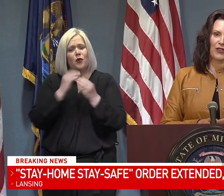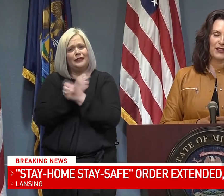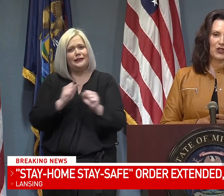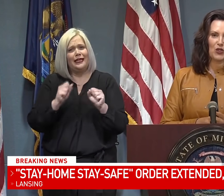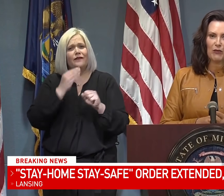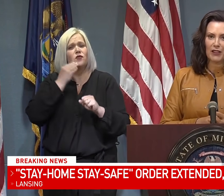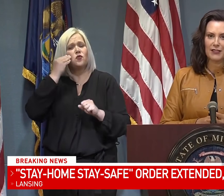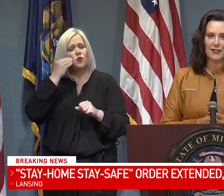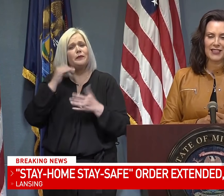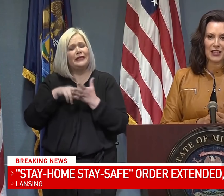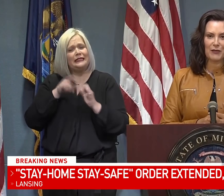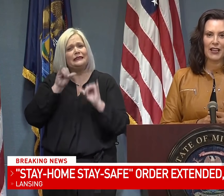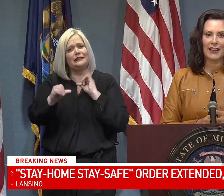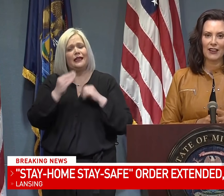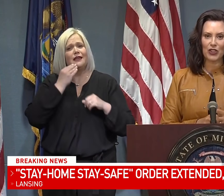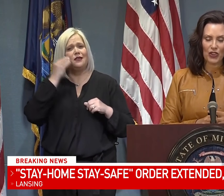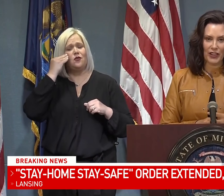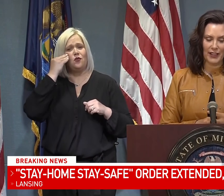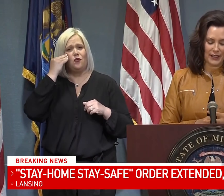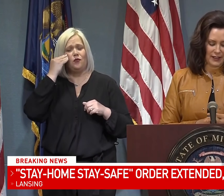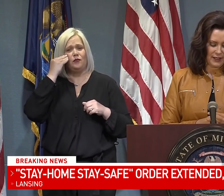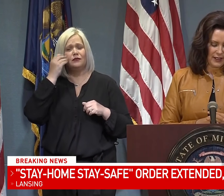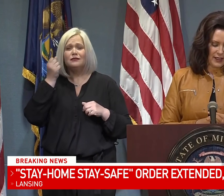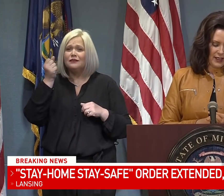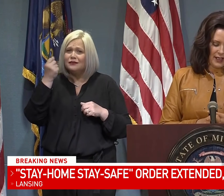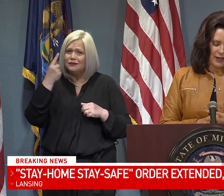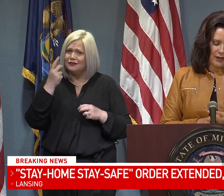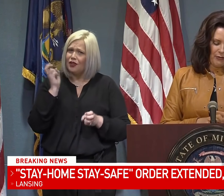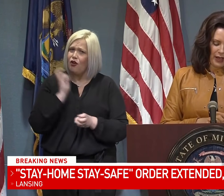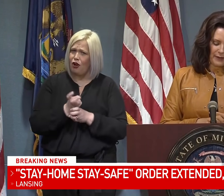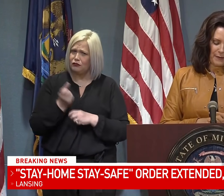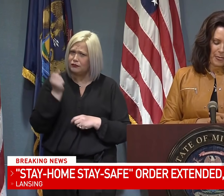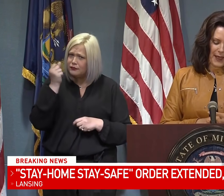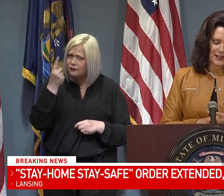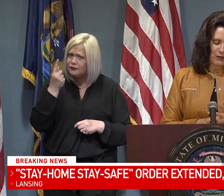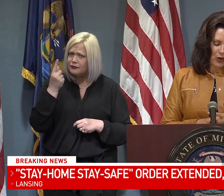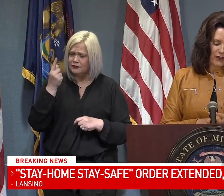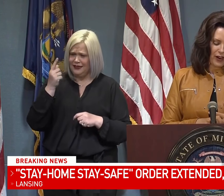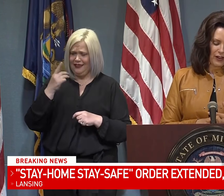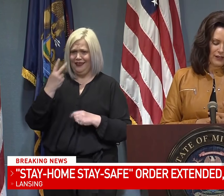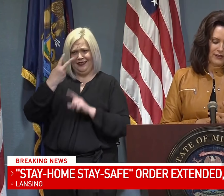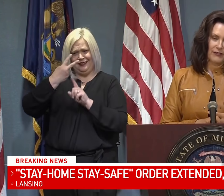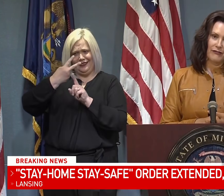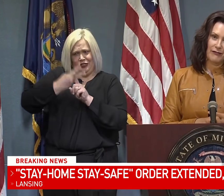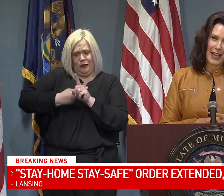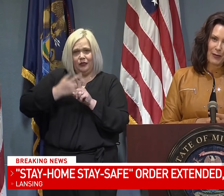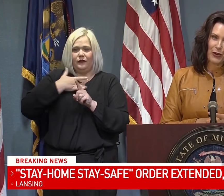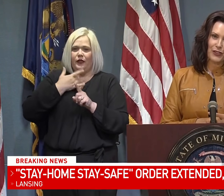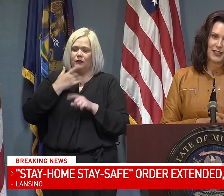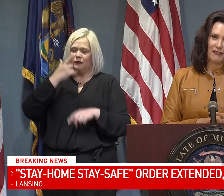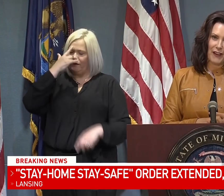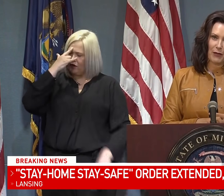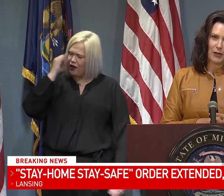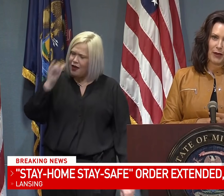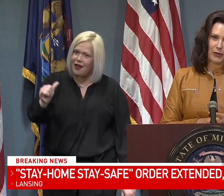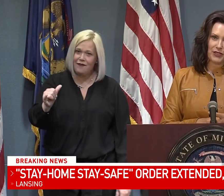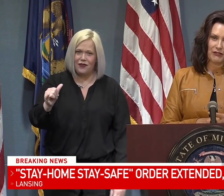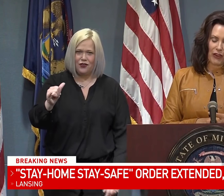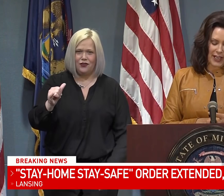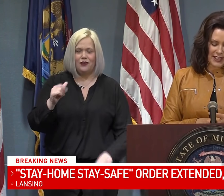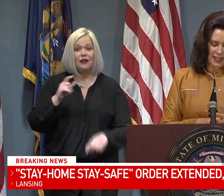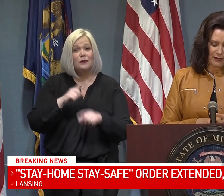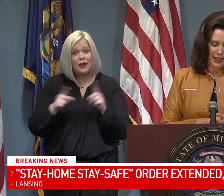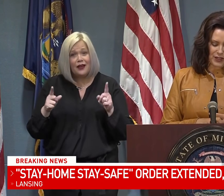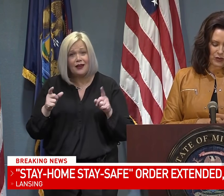and I know these 2 months have seemed like an eternity. But as more of our neighbors and family members